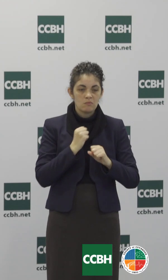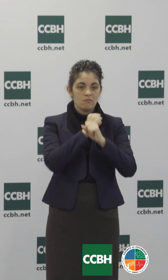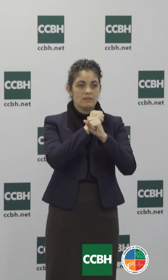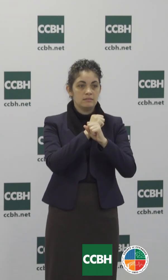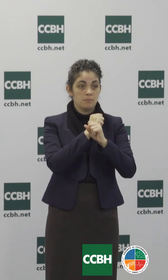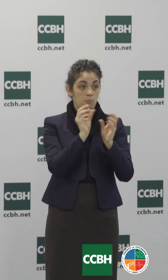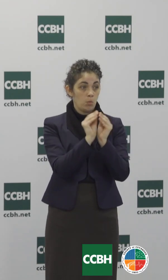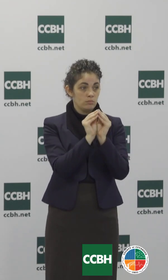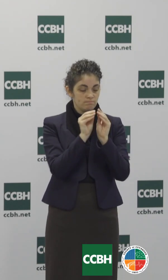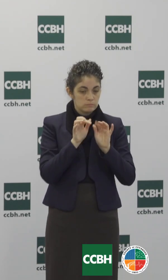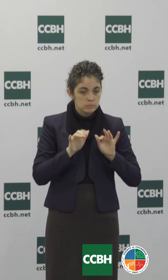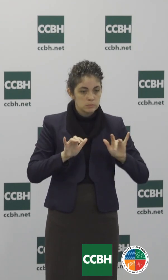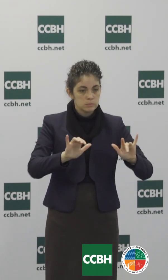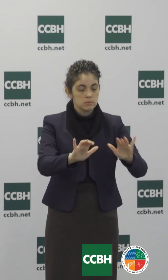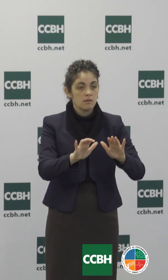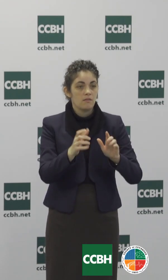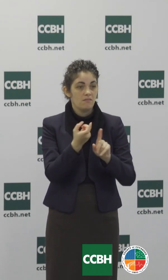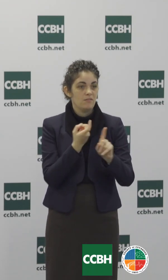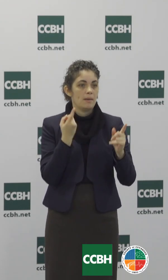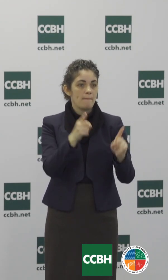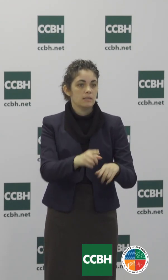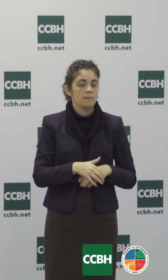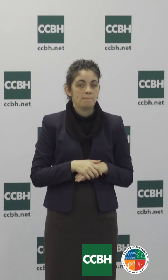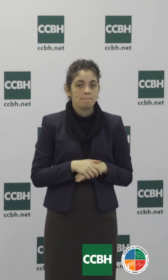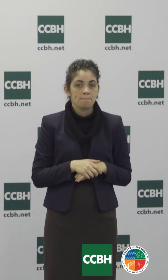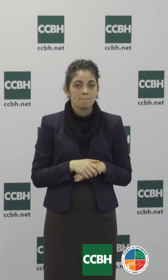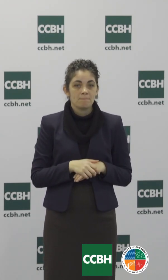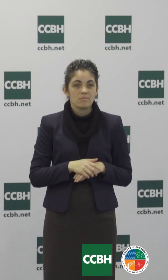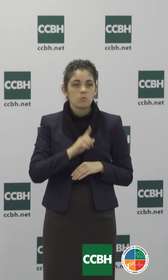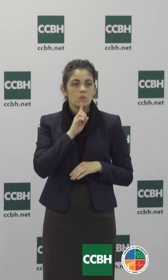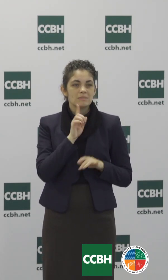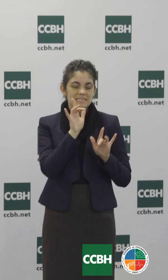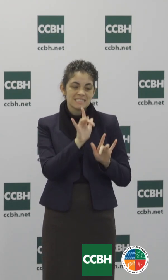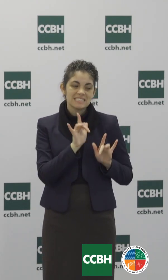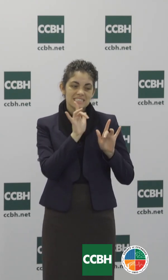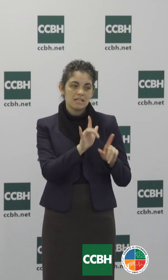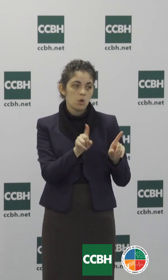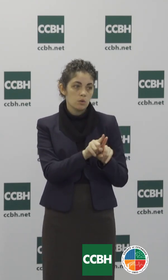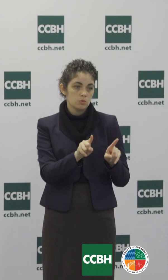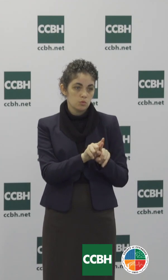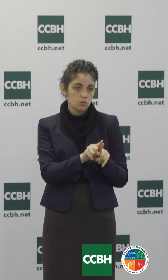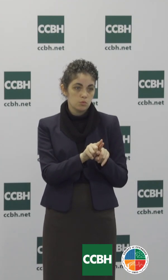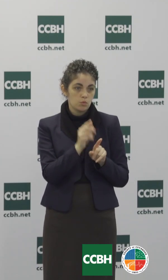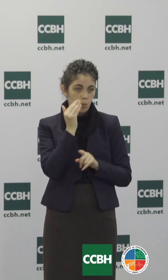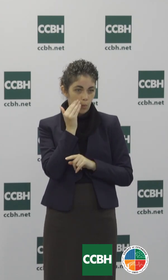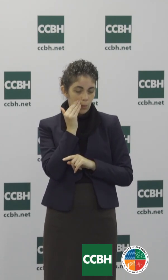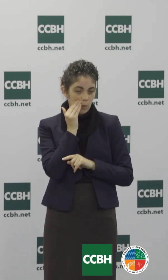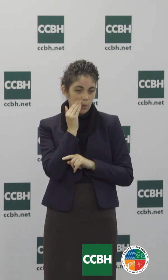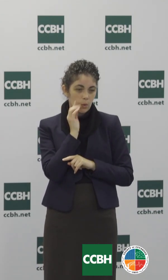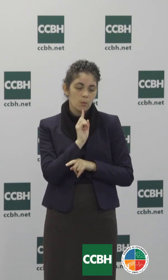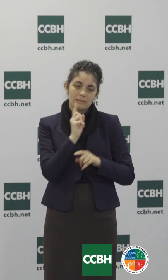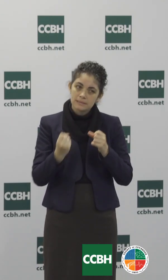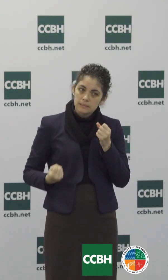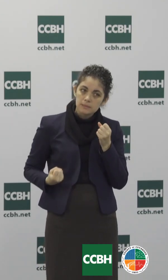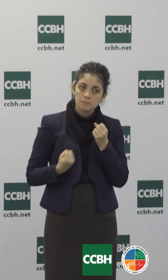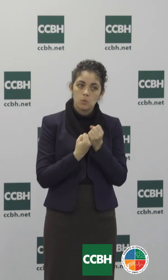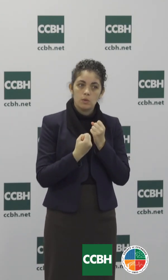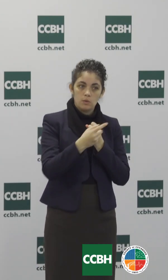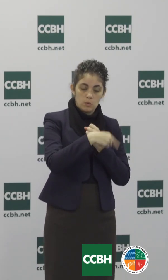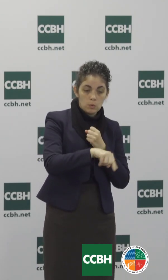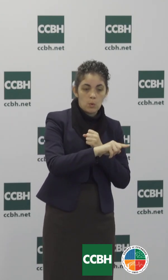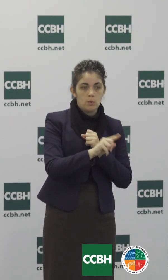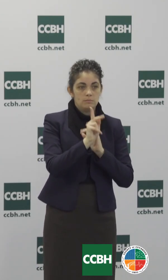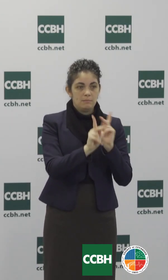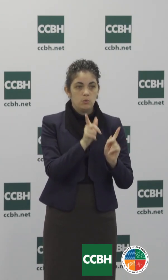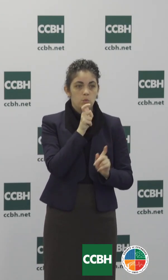cases and to be, I think, empathetic and also incredibly supportive of those residents